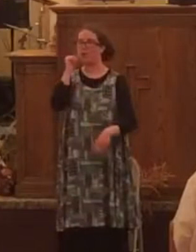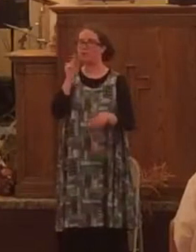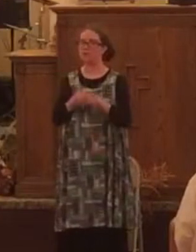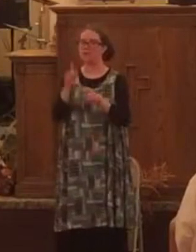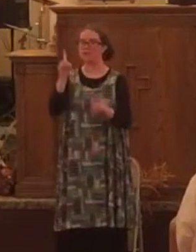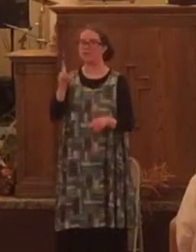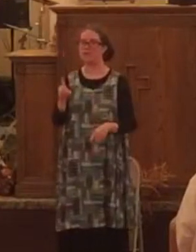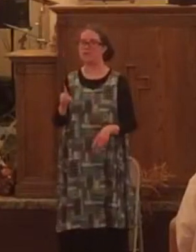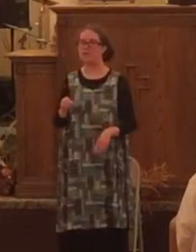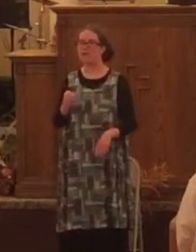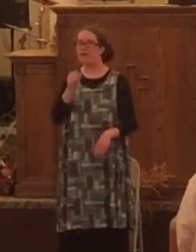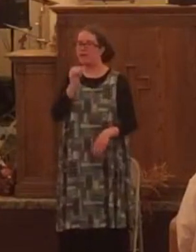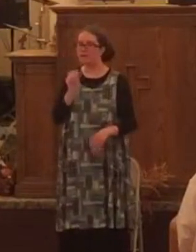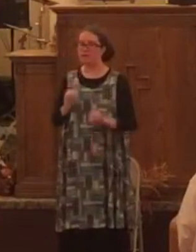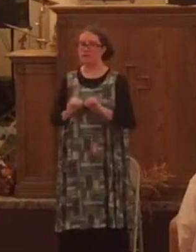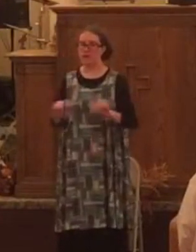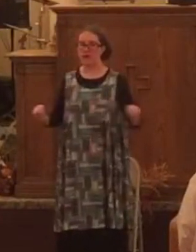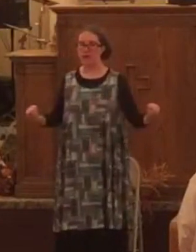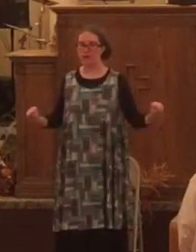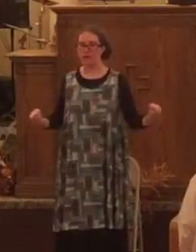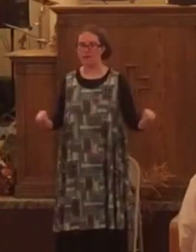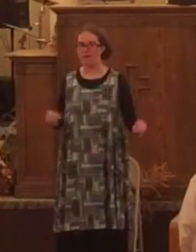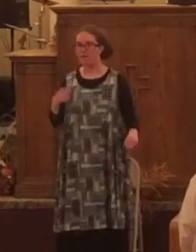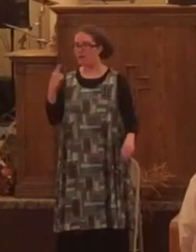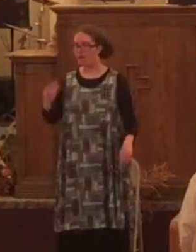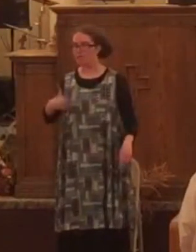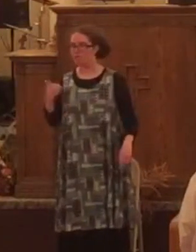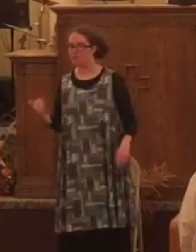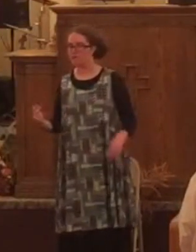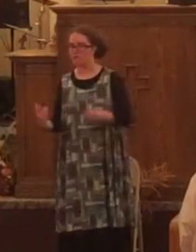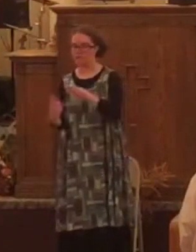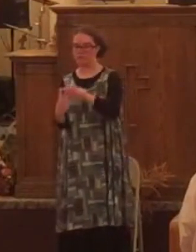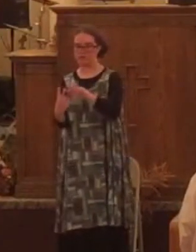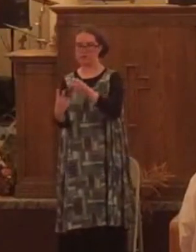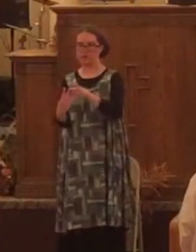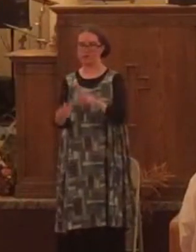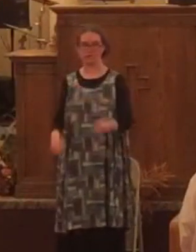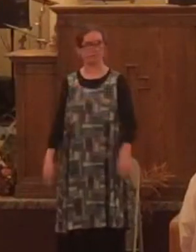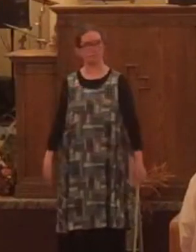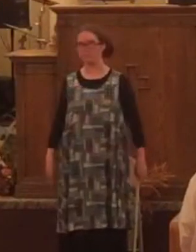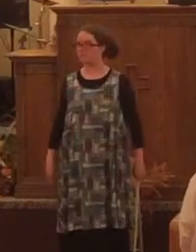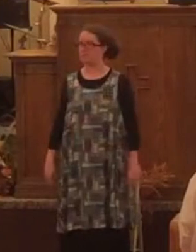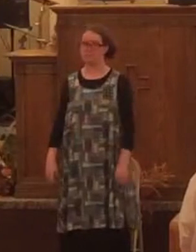Driscoll, I can't do anything about anybody else's decisions.